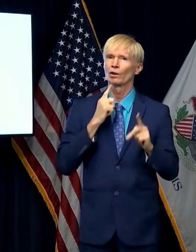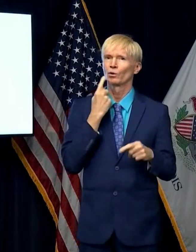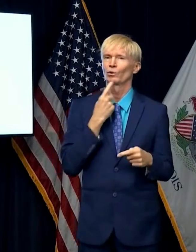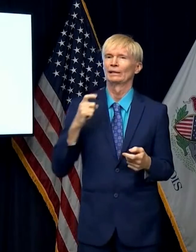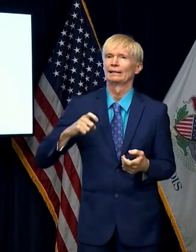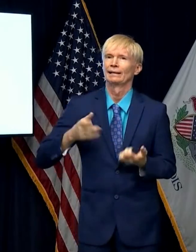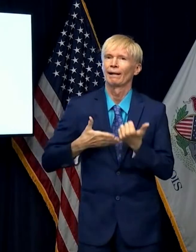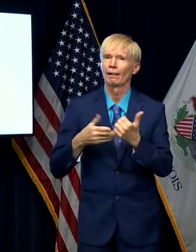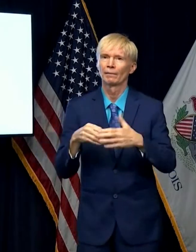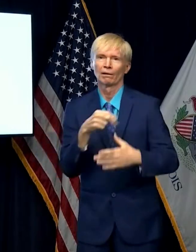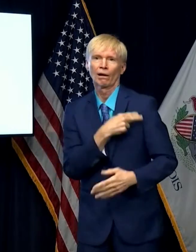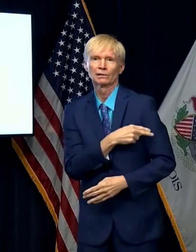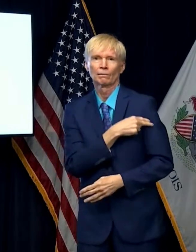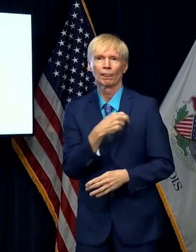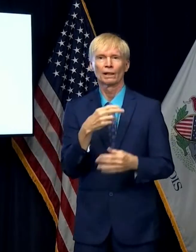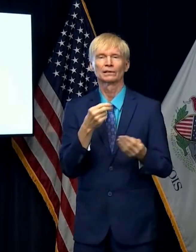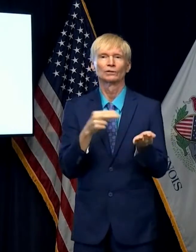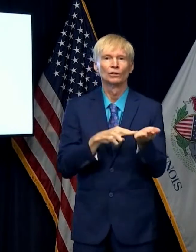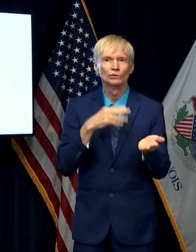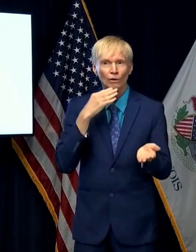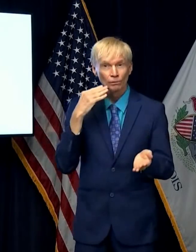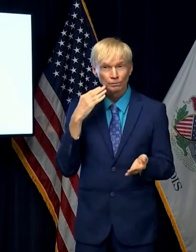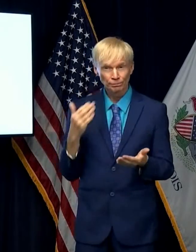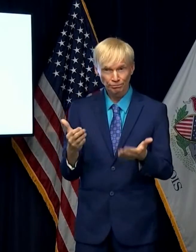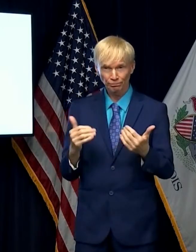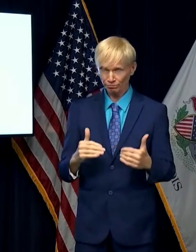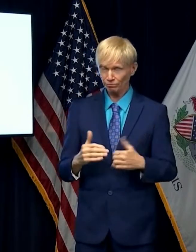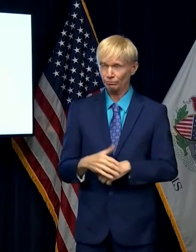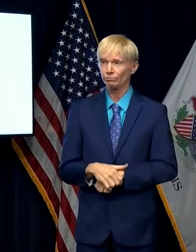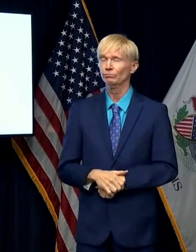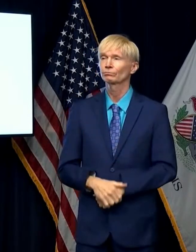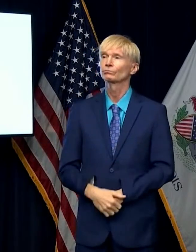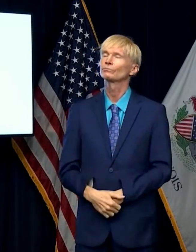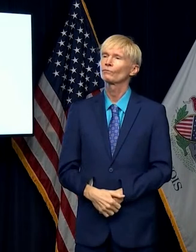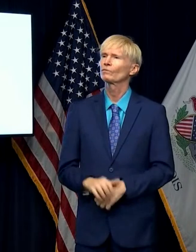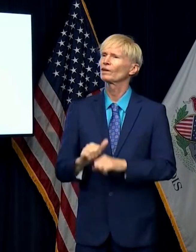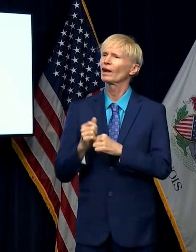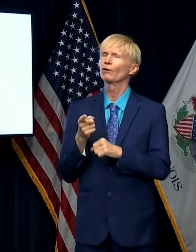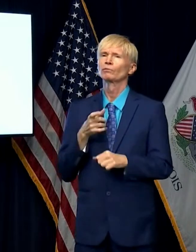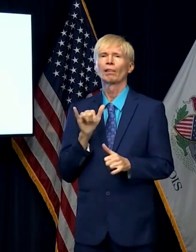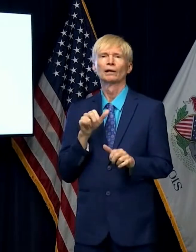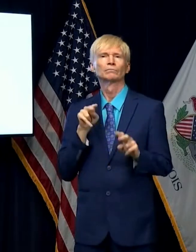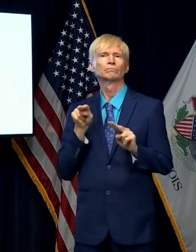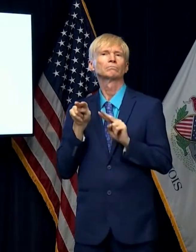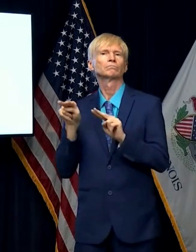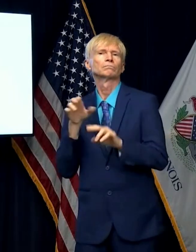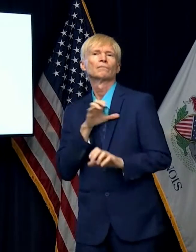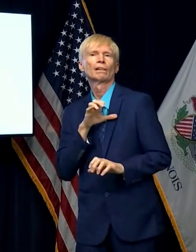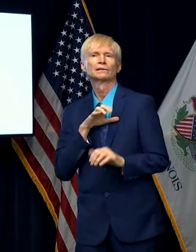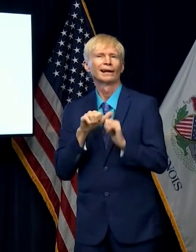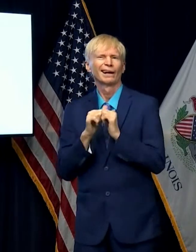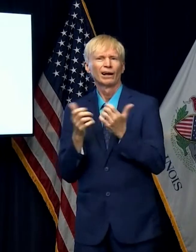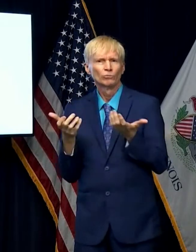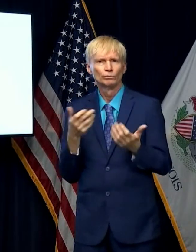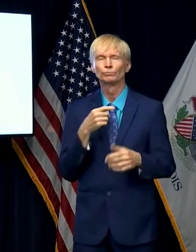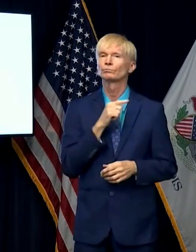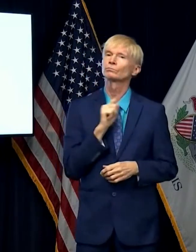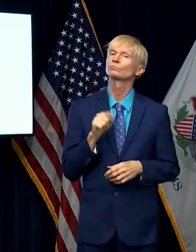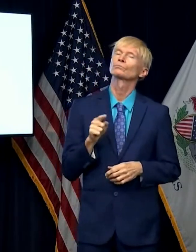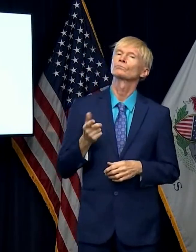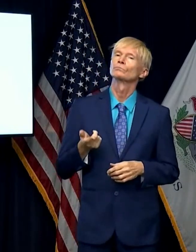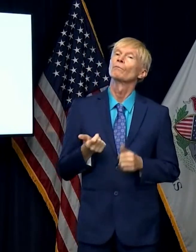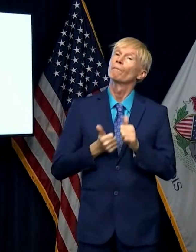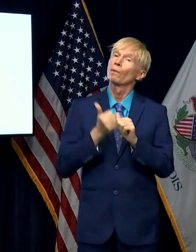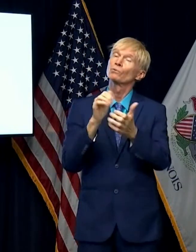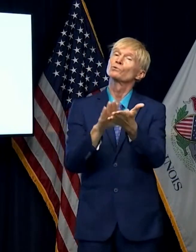more on enforcement. Sure. How you plan to enforce this. Sure. Well, let's be clear. Most school districts